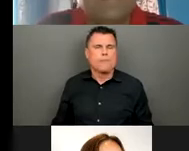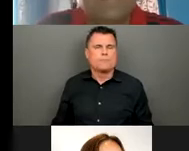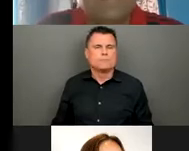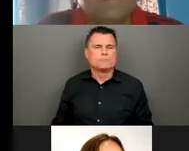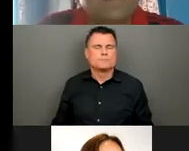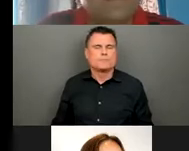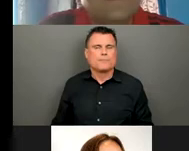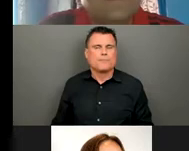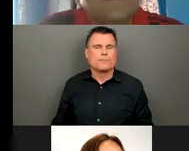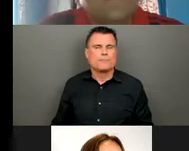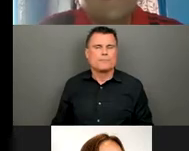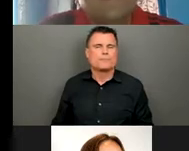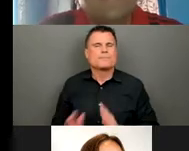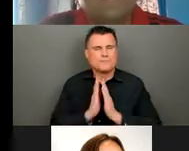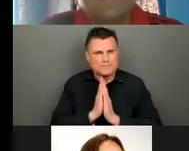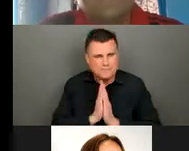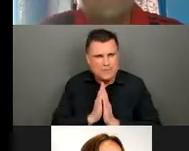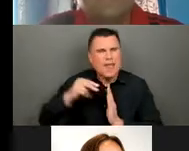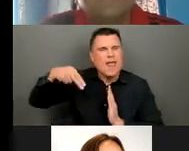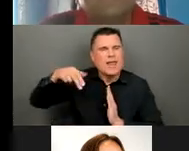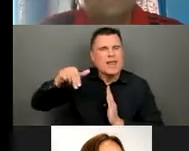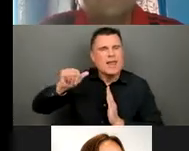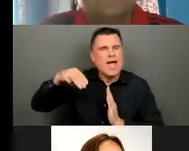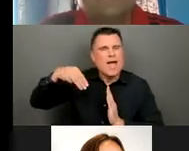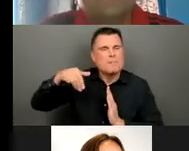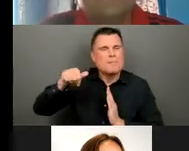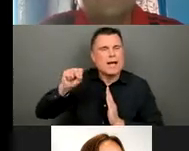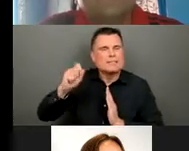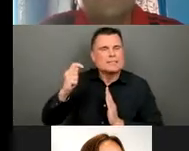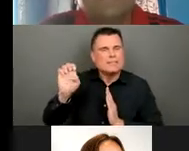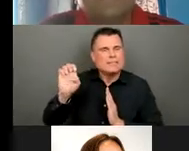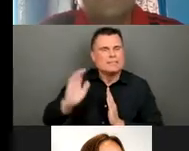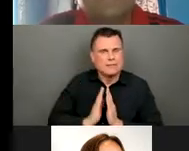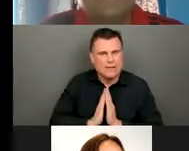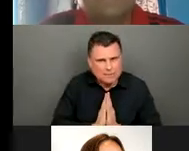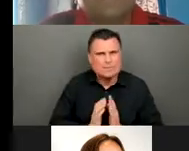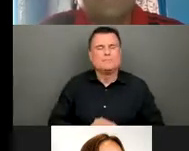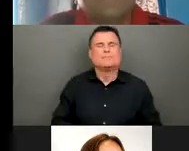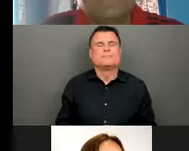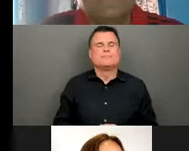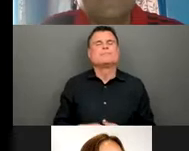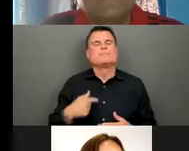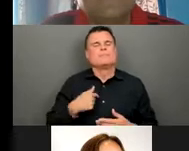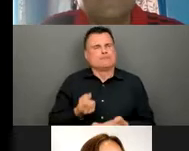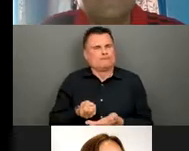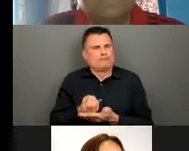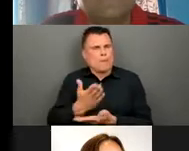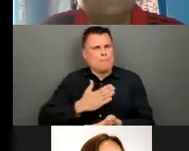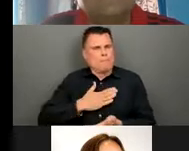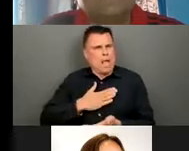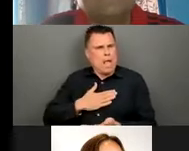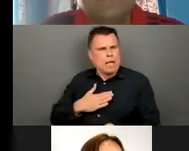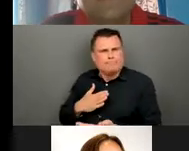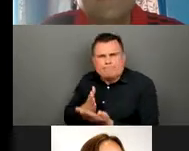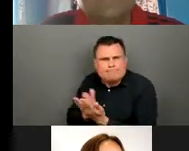Namaste to all. I am sharing my experience here. My organization